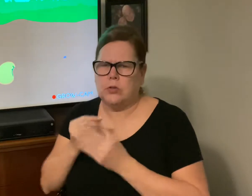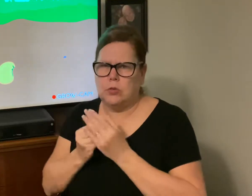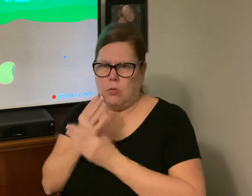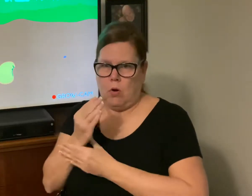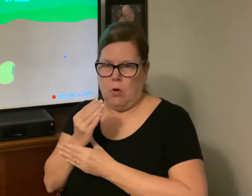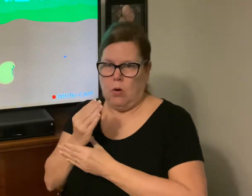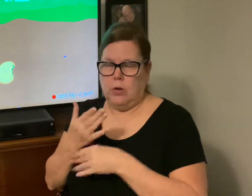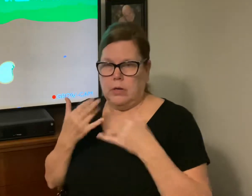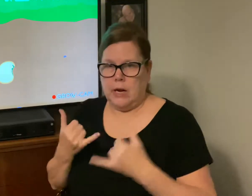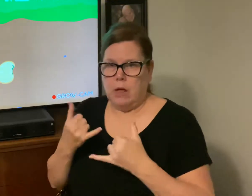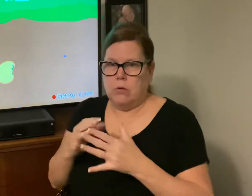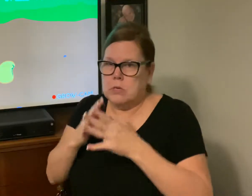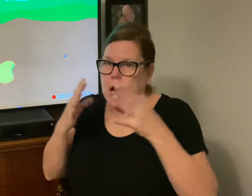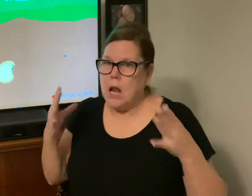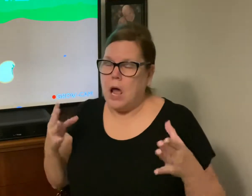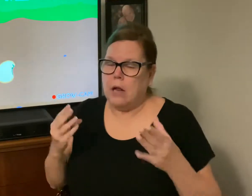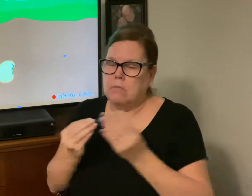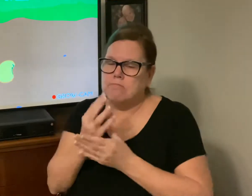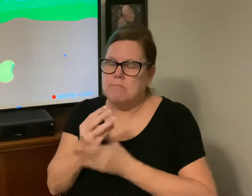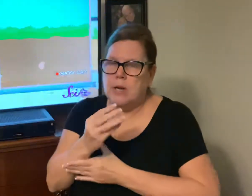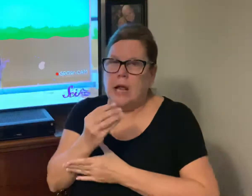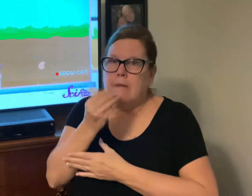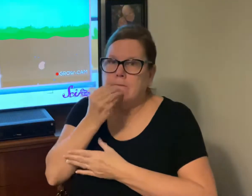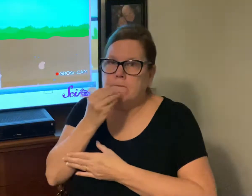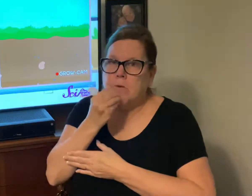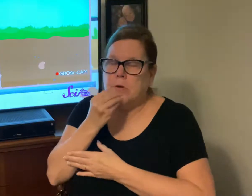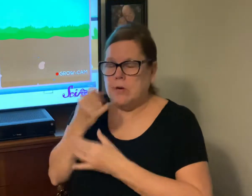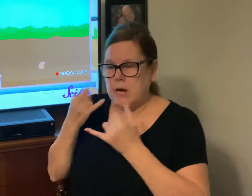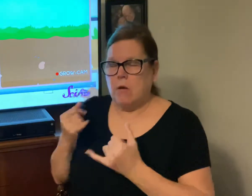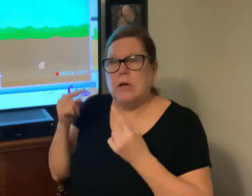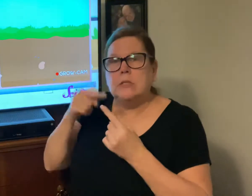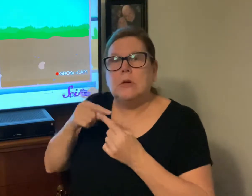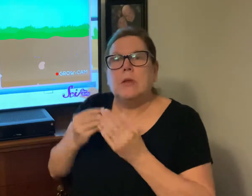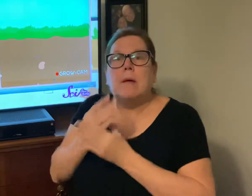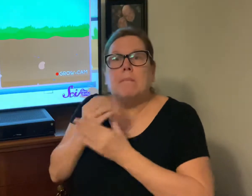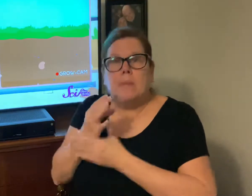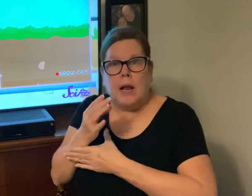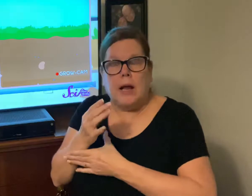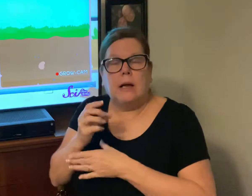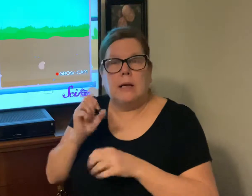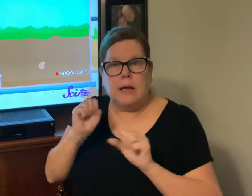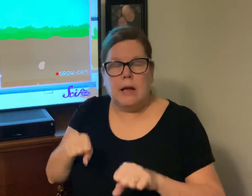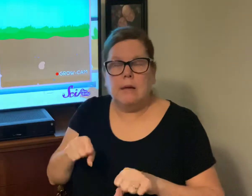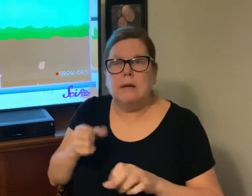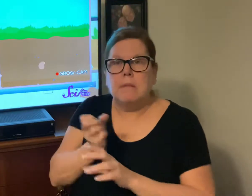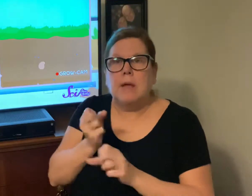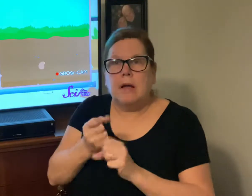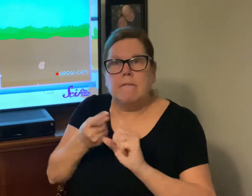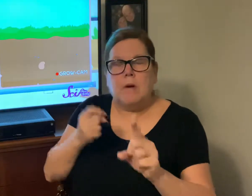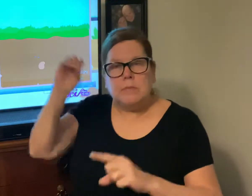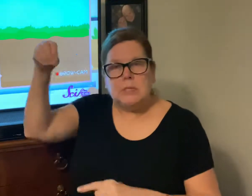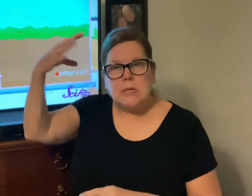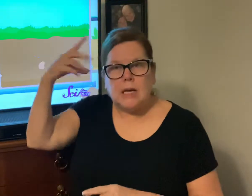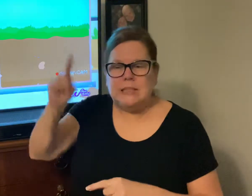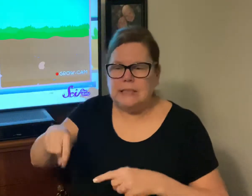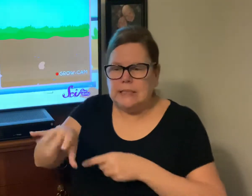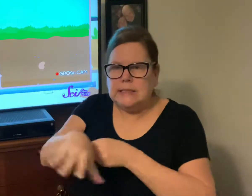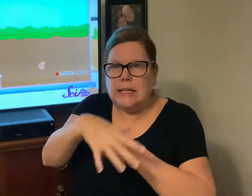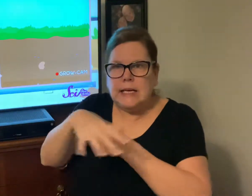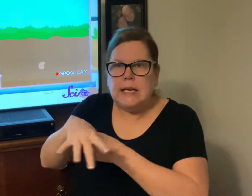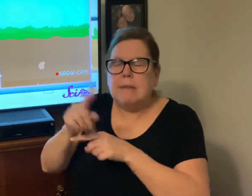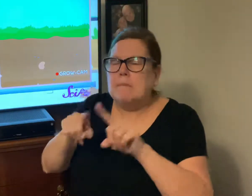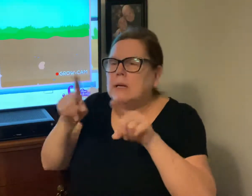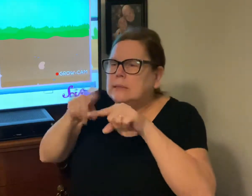thing there's a whole bunch of plant food right there inside the seed. Until the plant can make its own food from sunlight, which it will need leaves to do, it relies